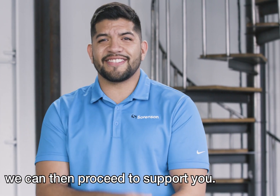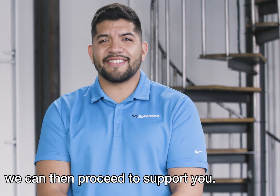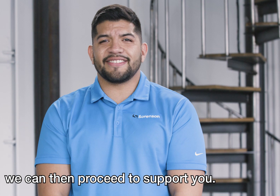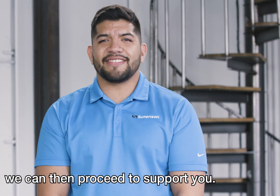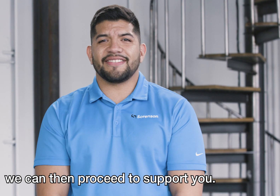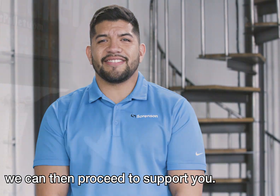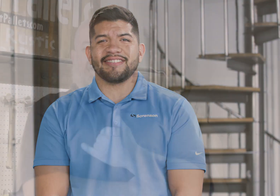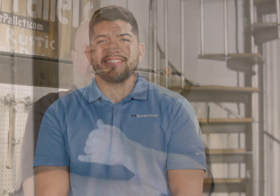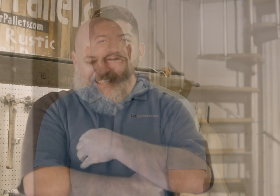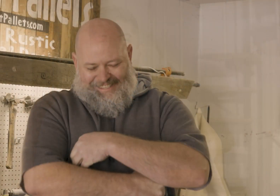to support you.